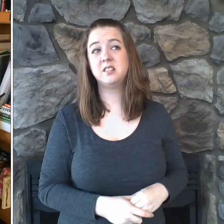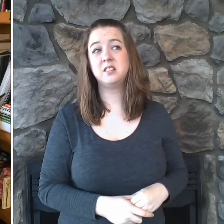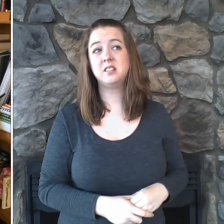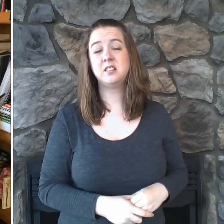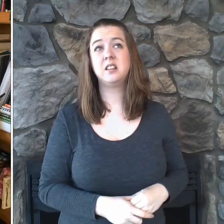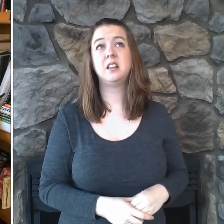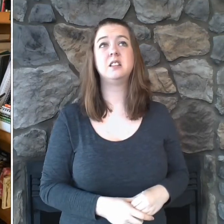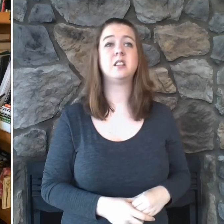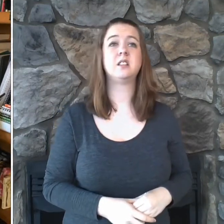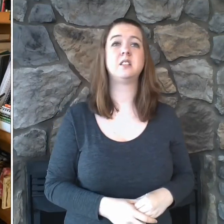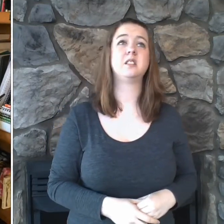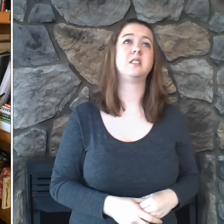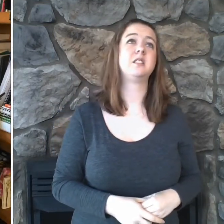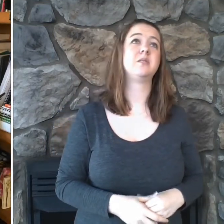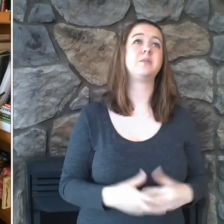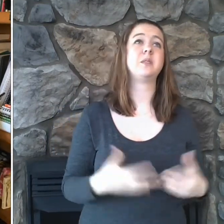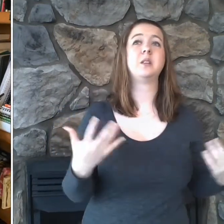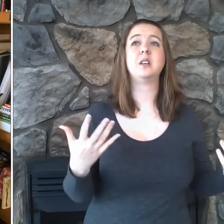"Oh, what